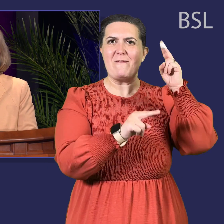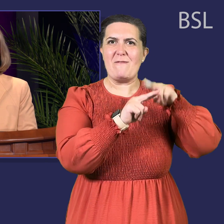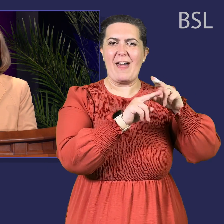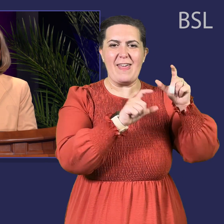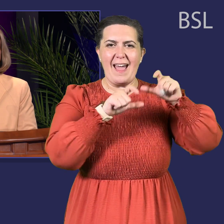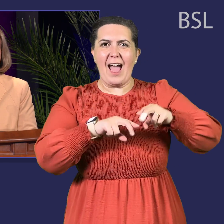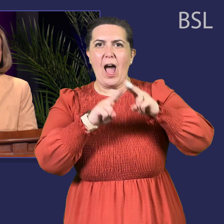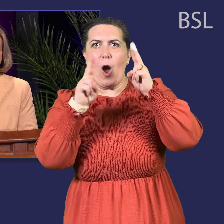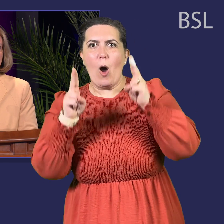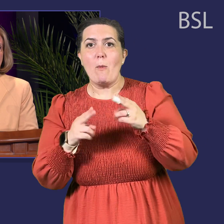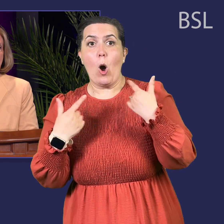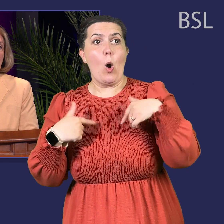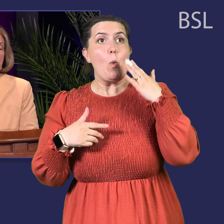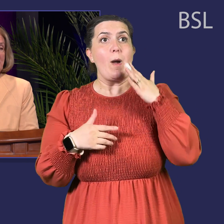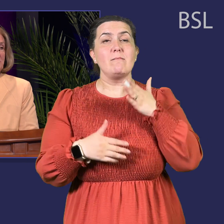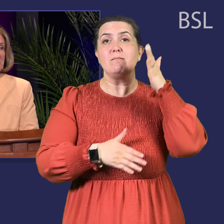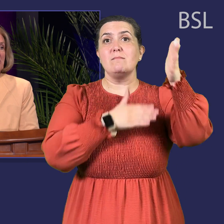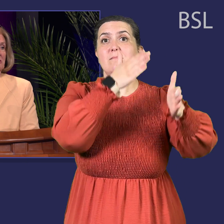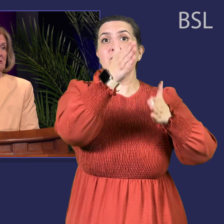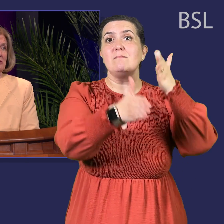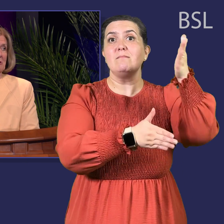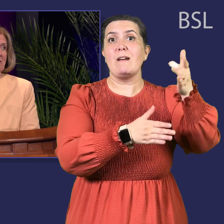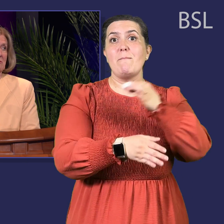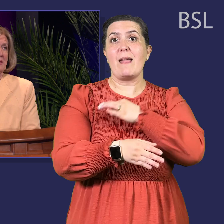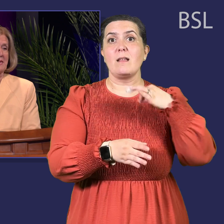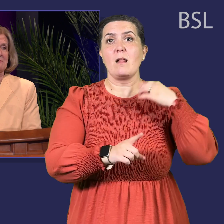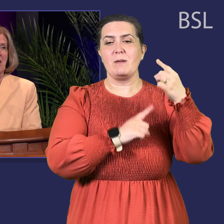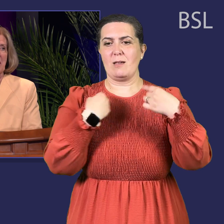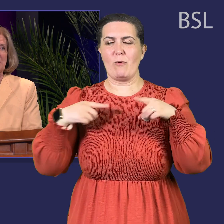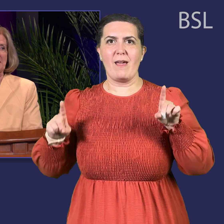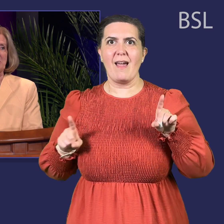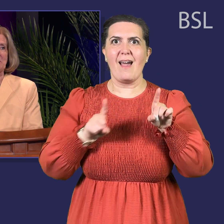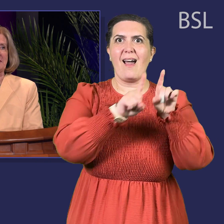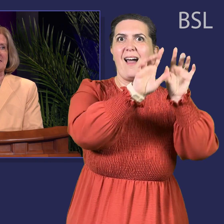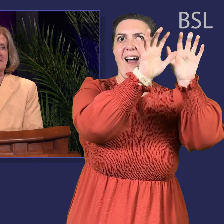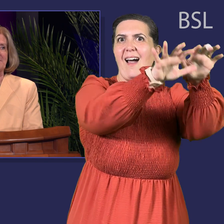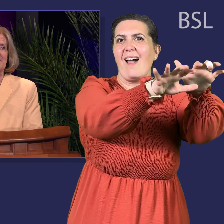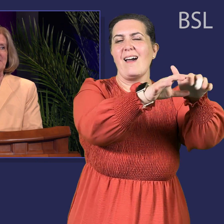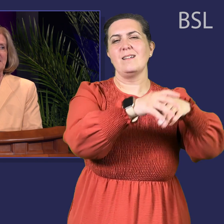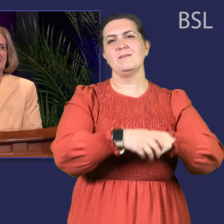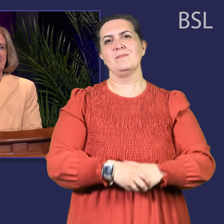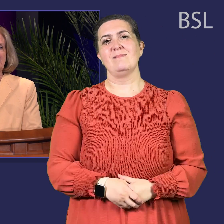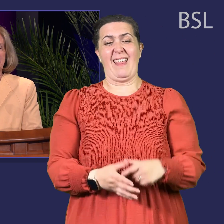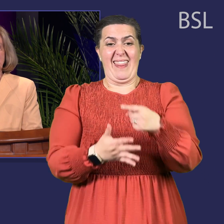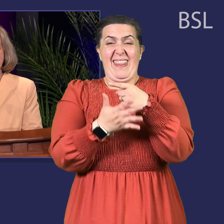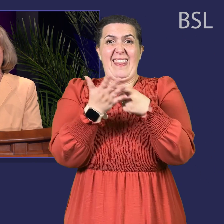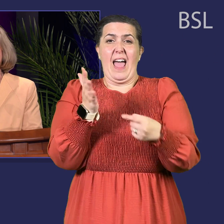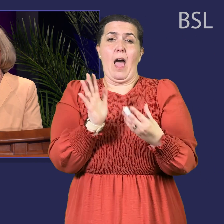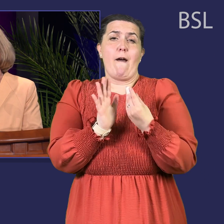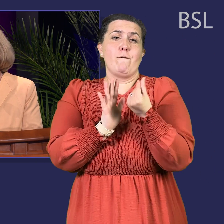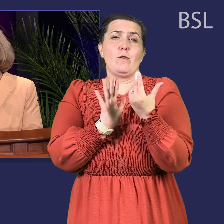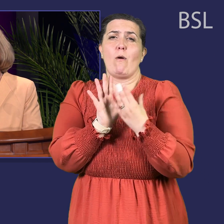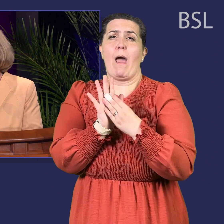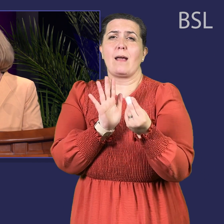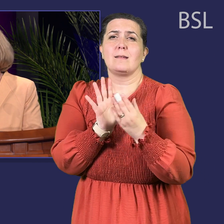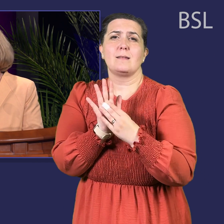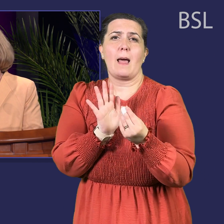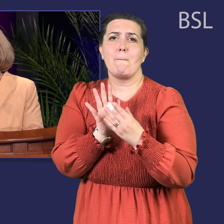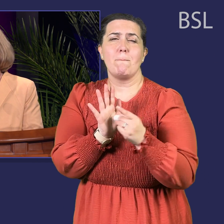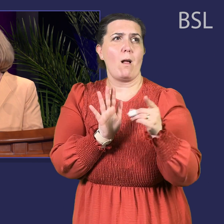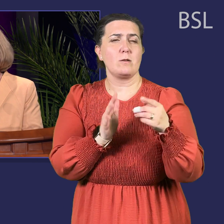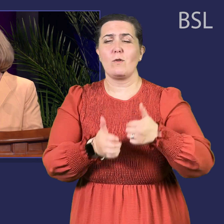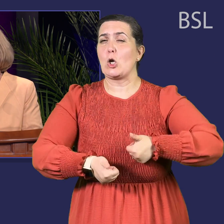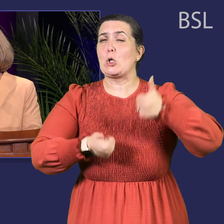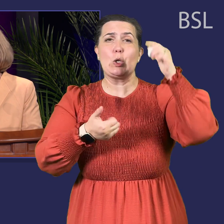when he could be at home or when it was our turn to travel with him on medical meetings. These are but the tips of a